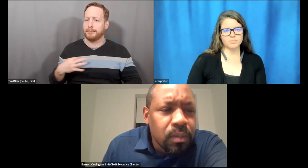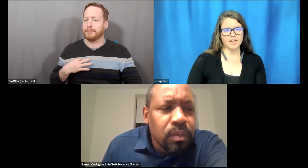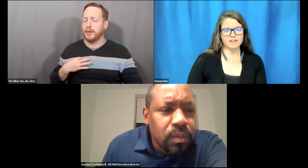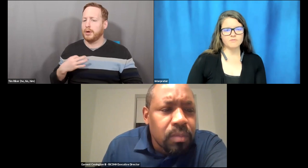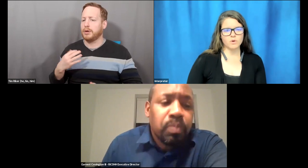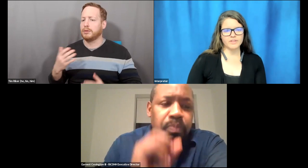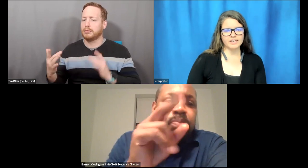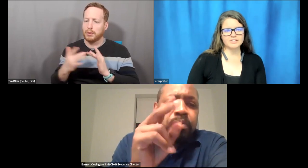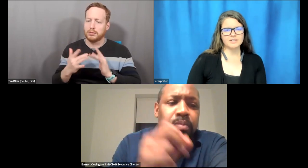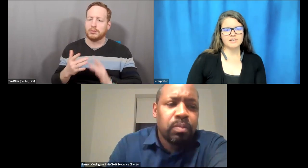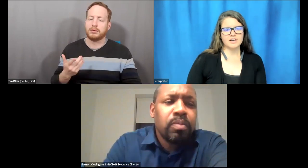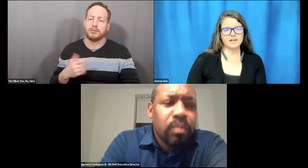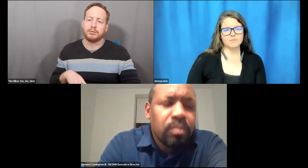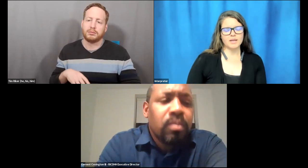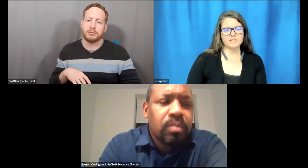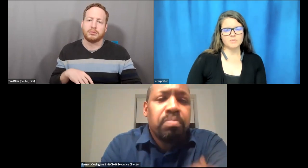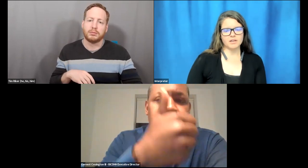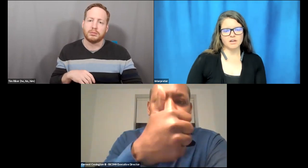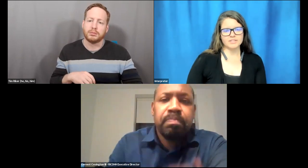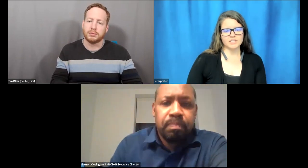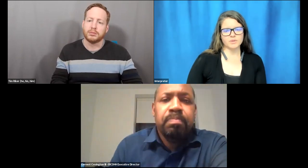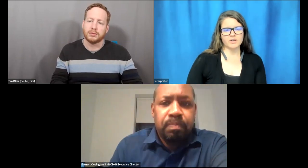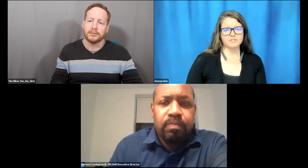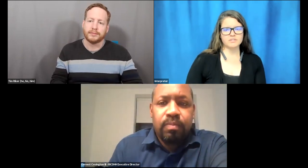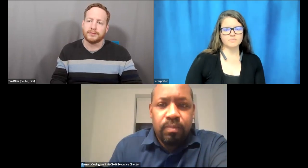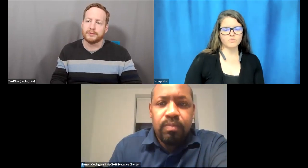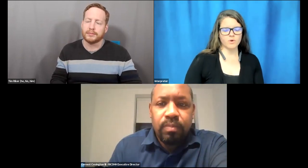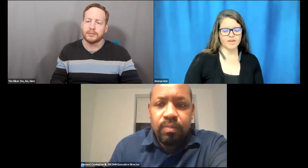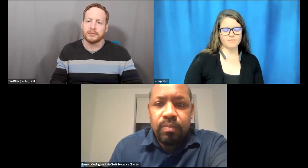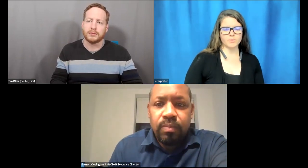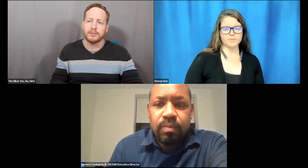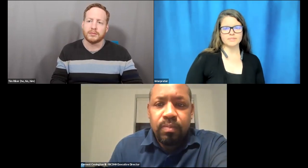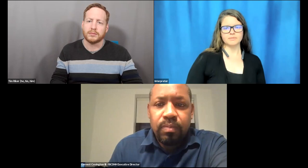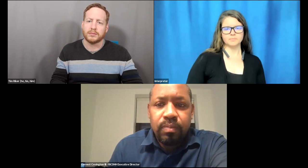apply for that. And to be in contact with us for that purpose.